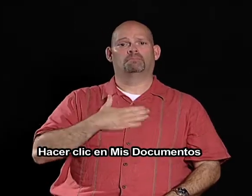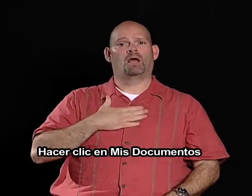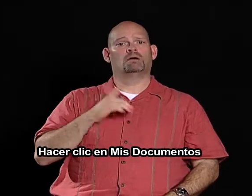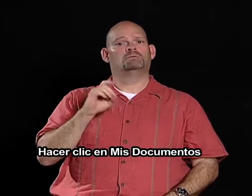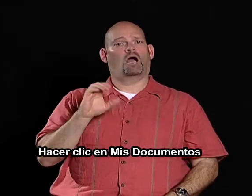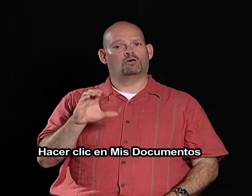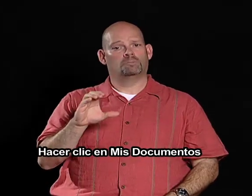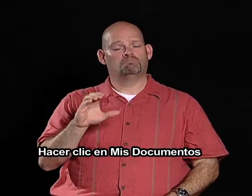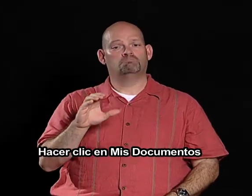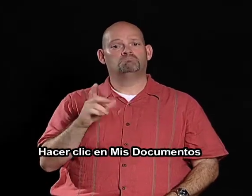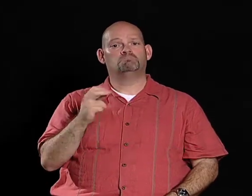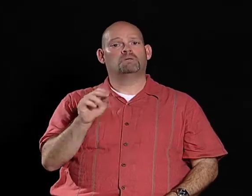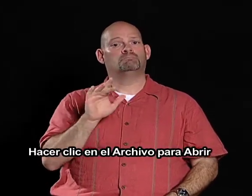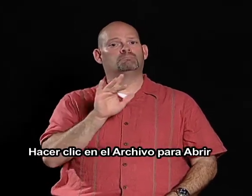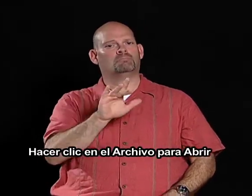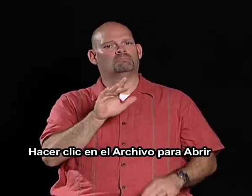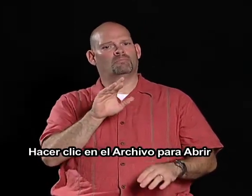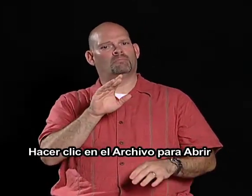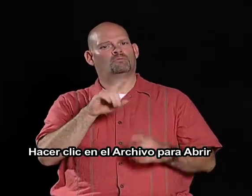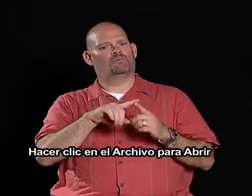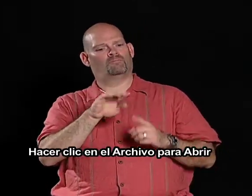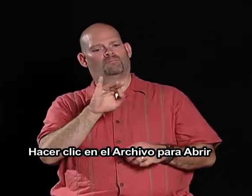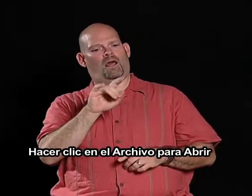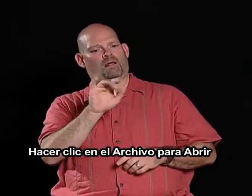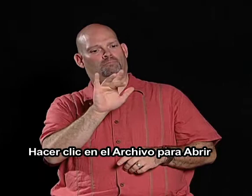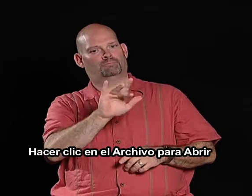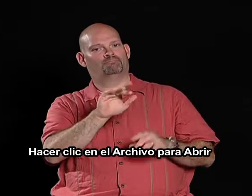My Documents, click on the file to open,